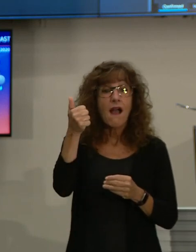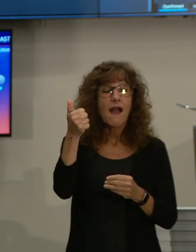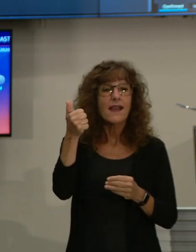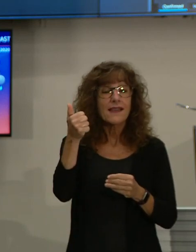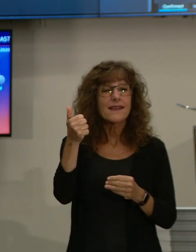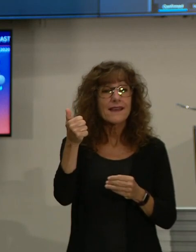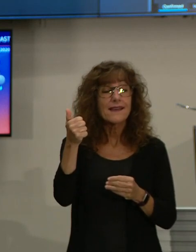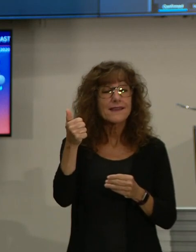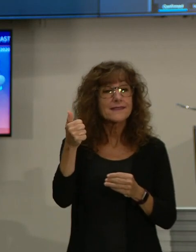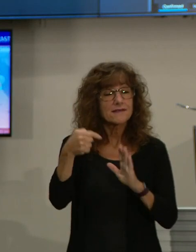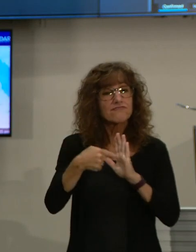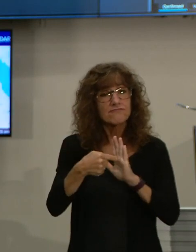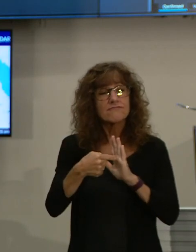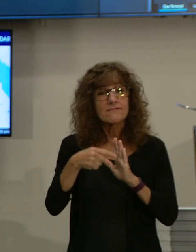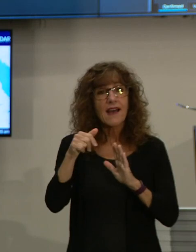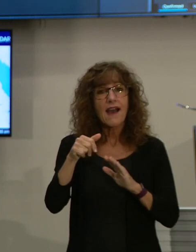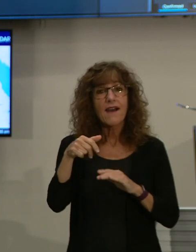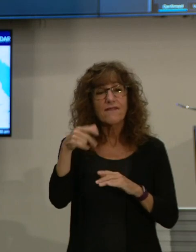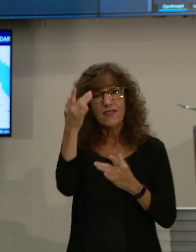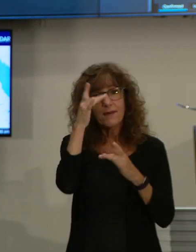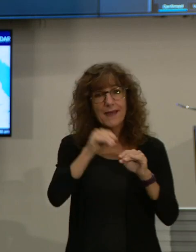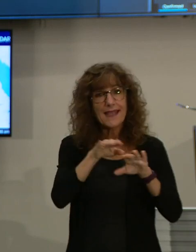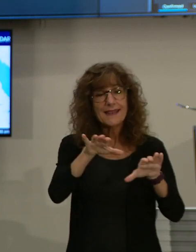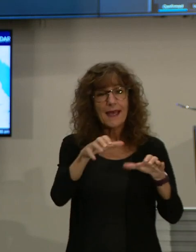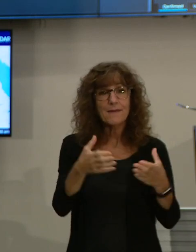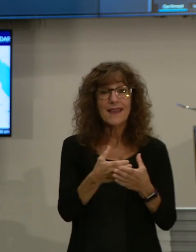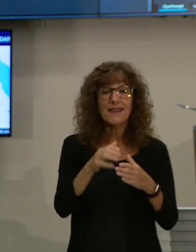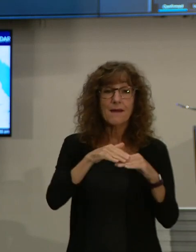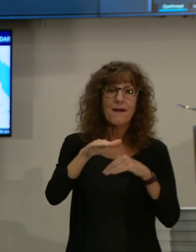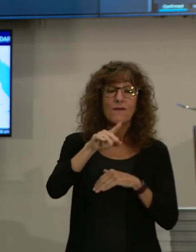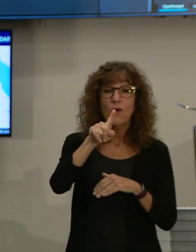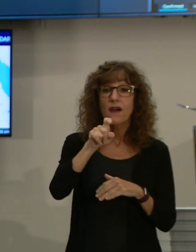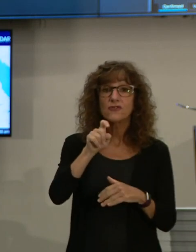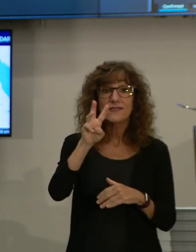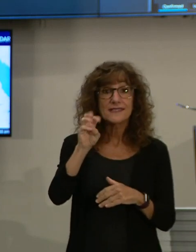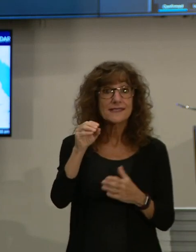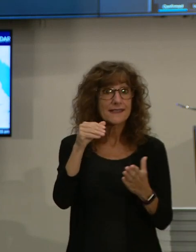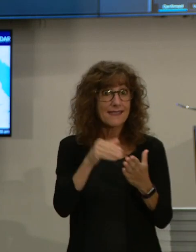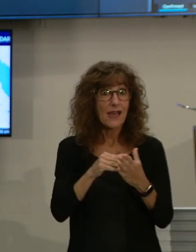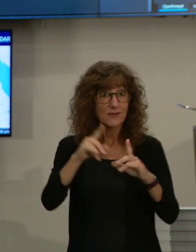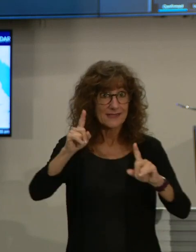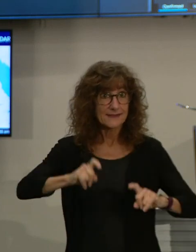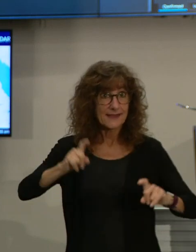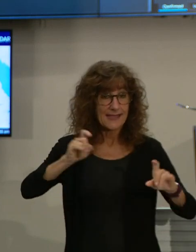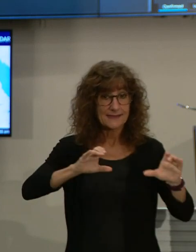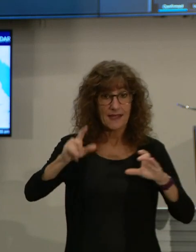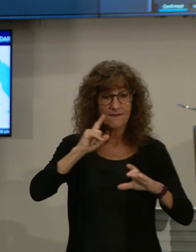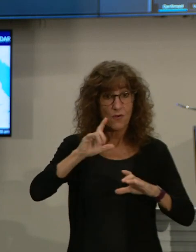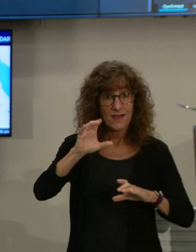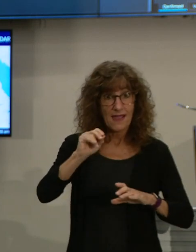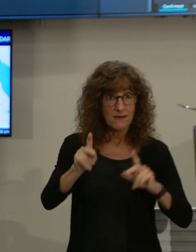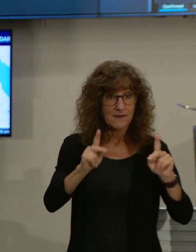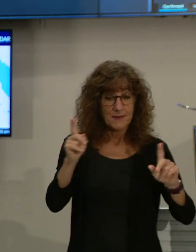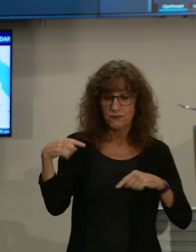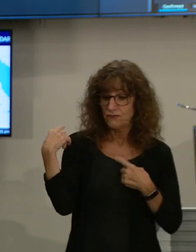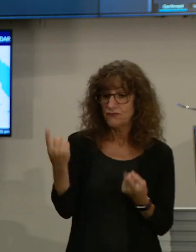the pandemic so far. More than 160,000 tests have been done for county residents to